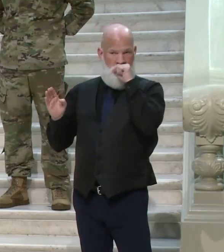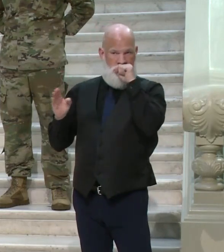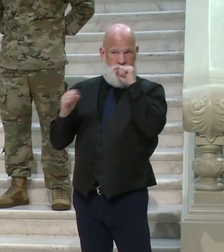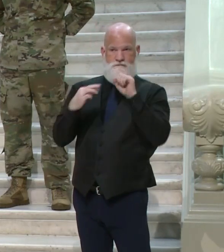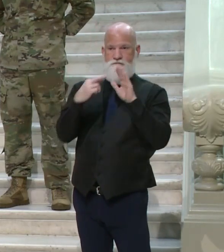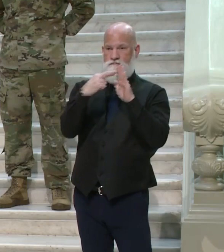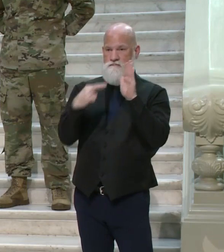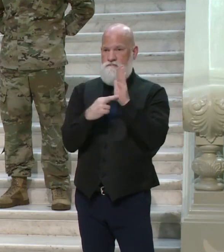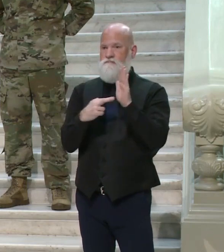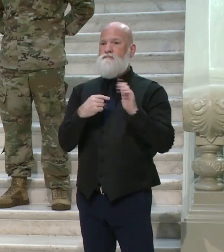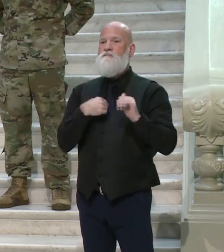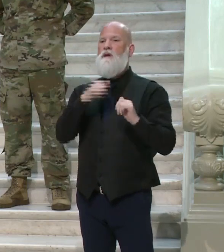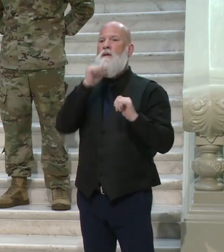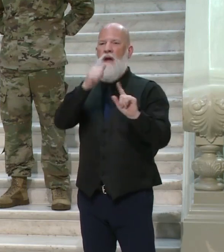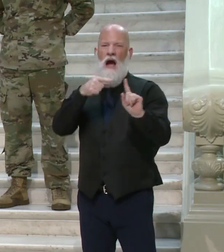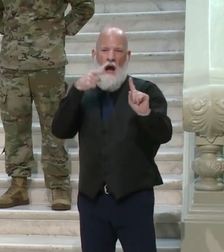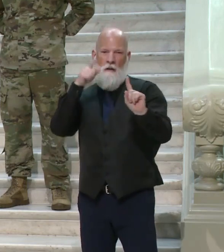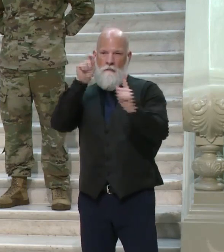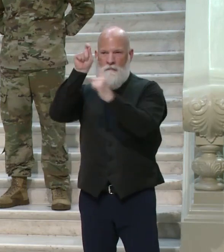saying some